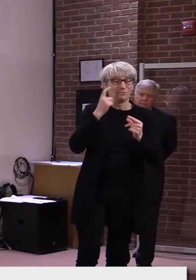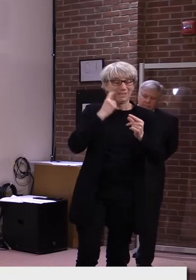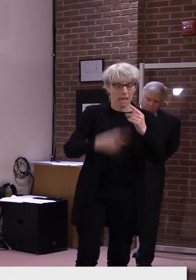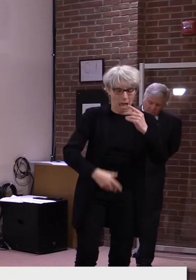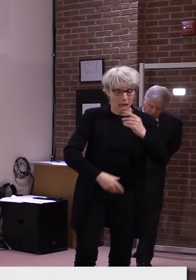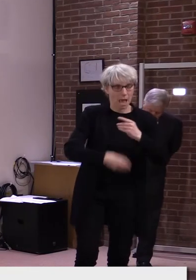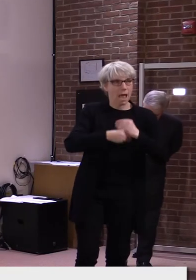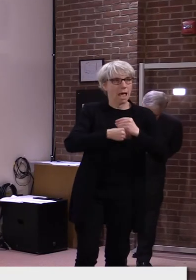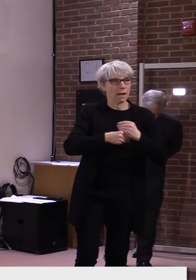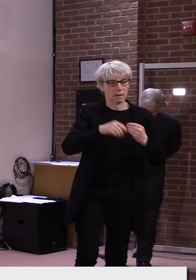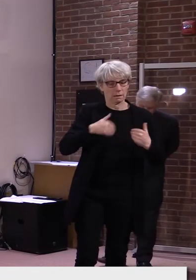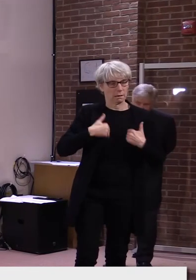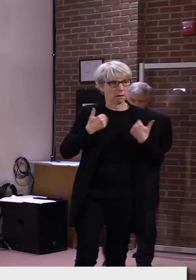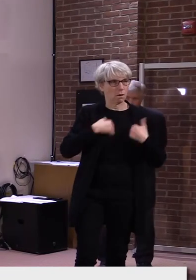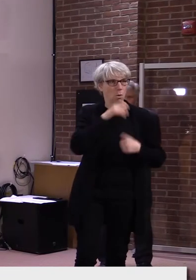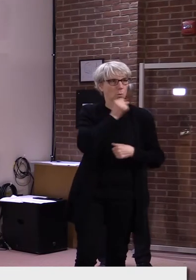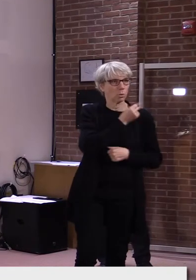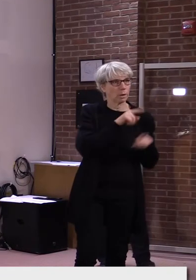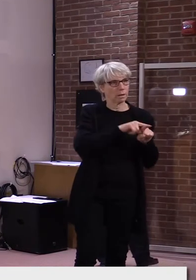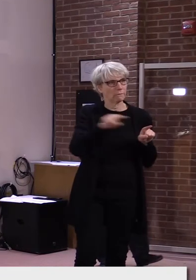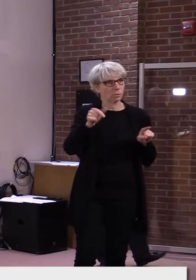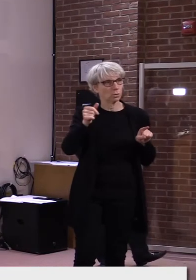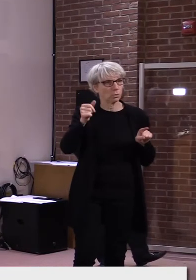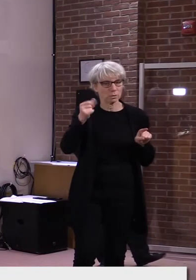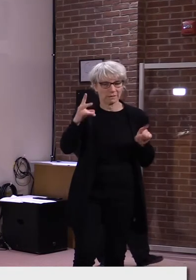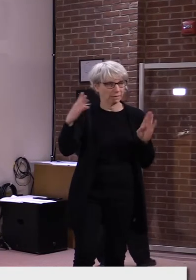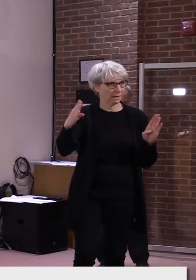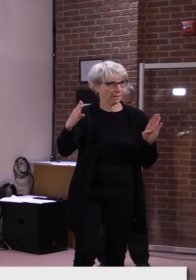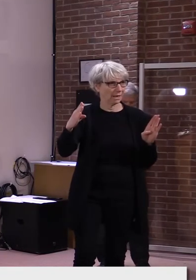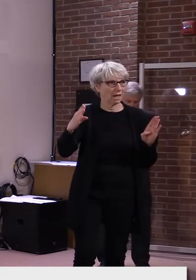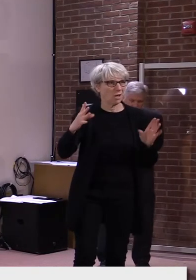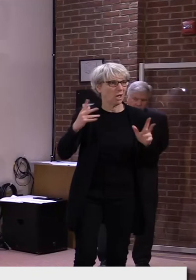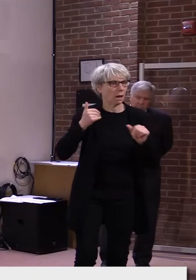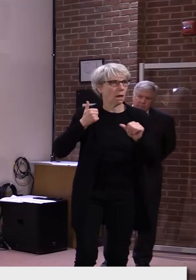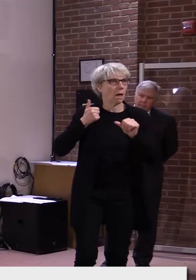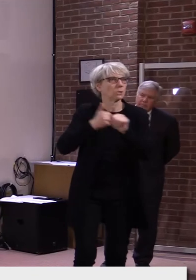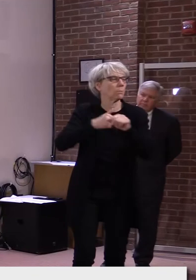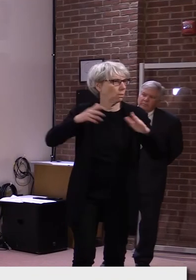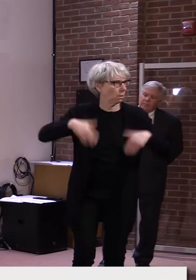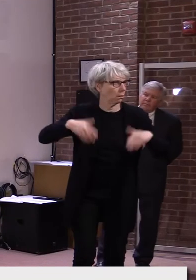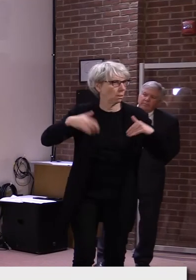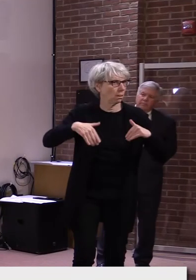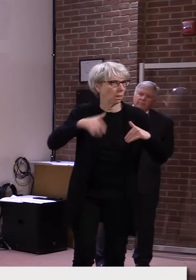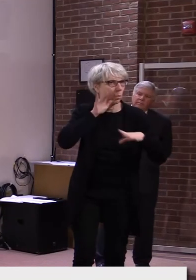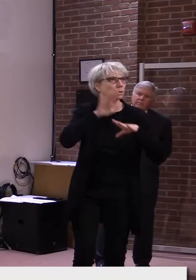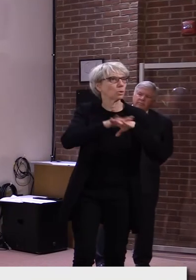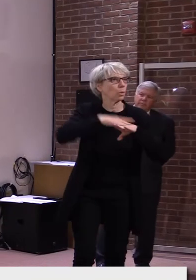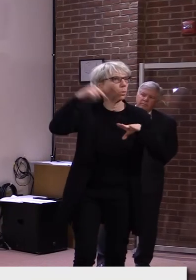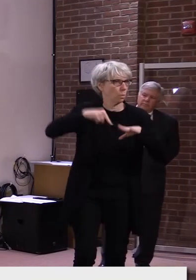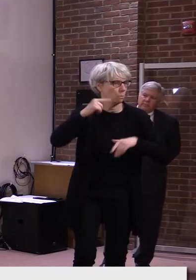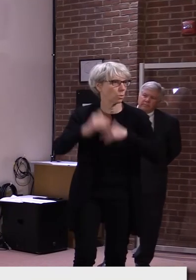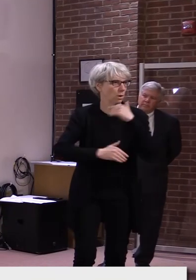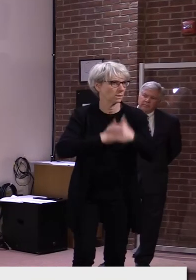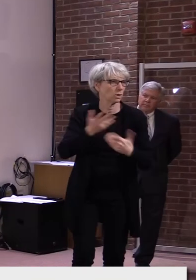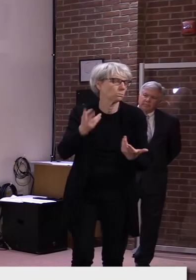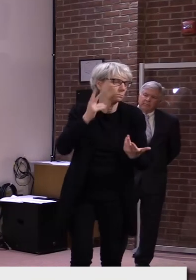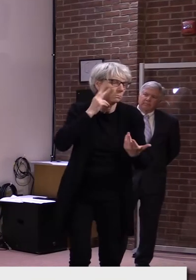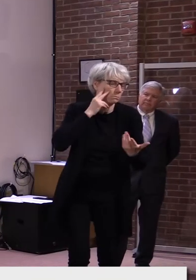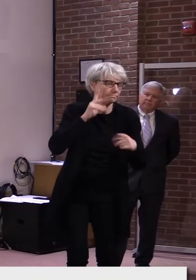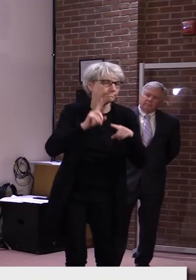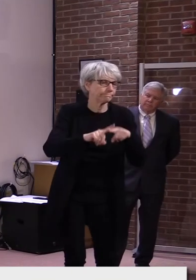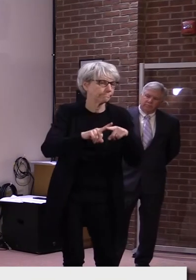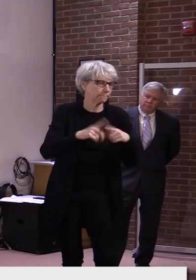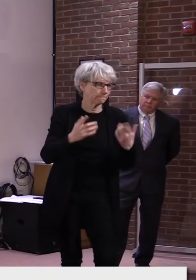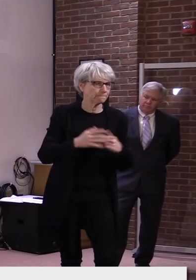that does matter whether it's first dose, second dose, completely vaccinated, or whether it's 18 and over or not. So we'll have to see what